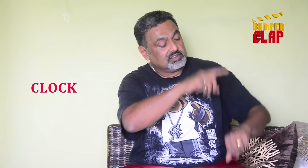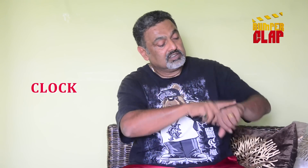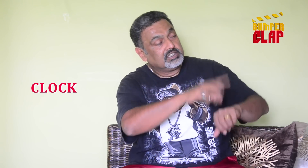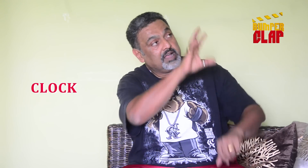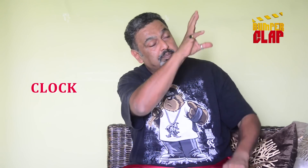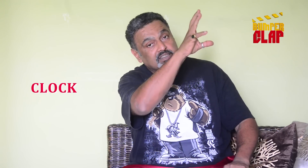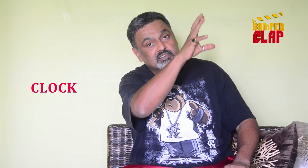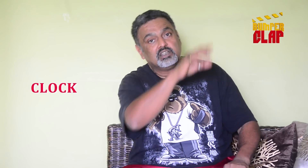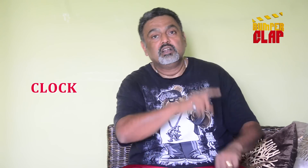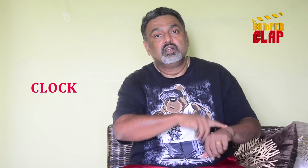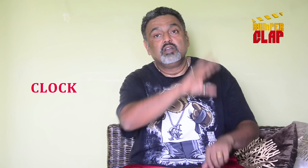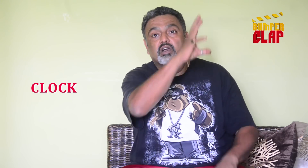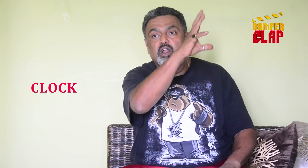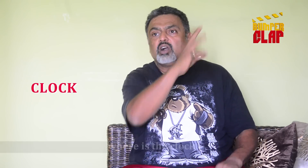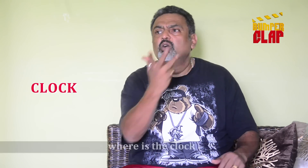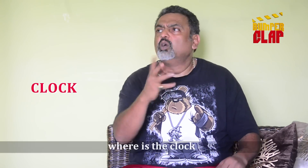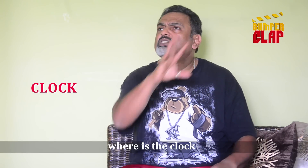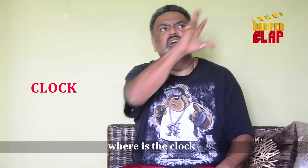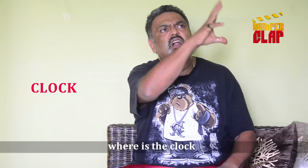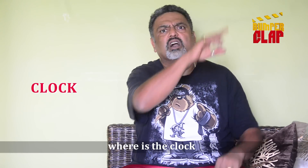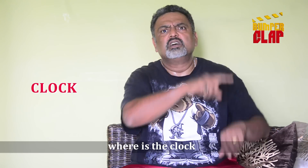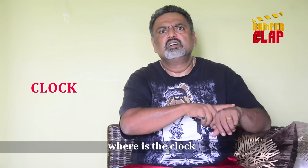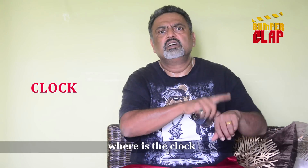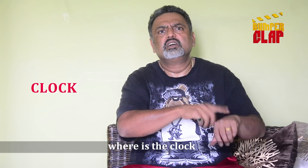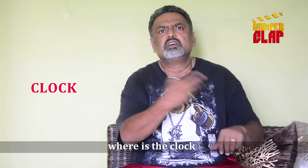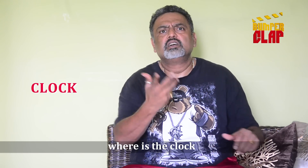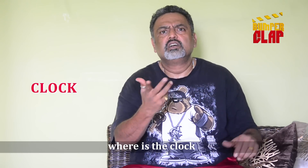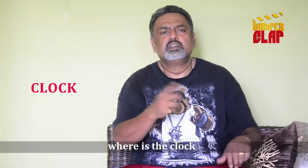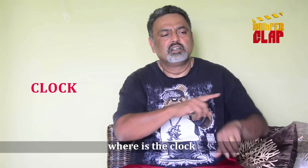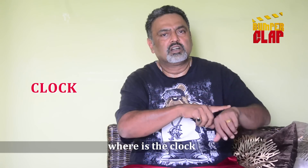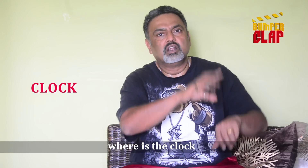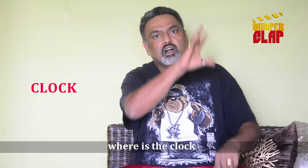timepiece look what's where's the clock so